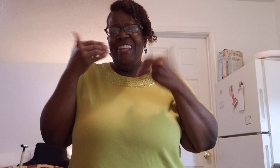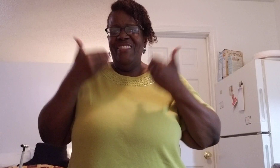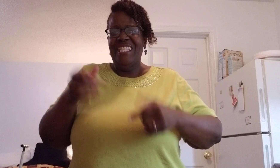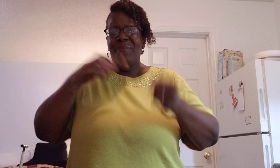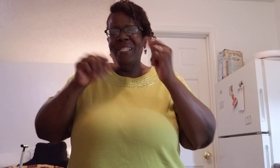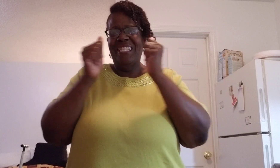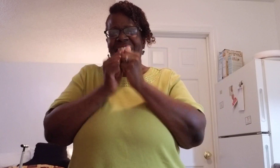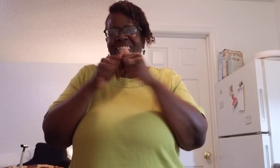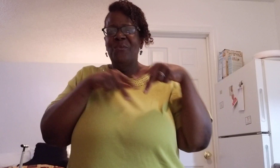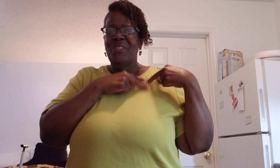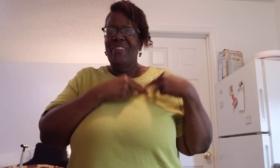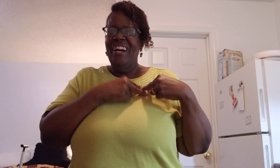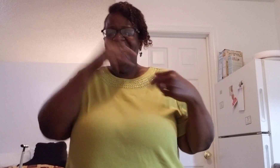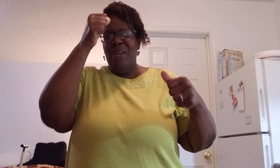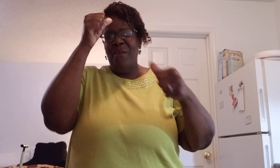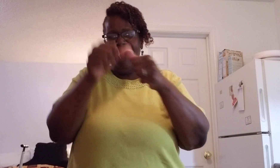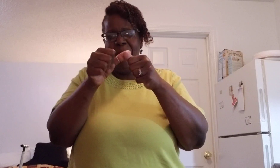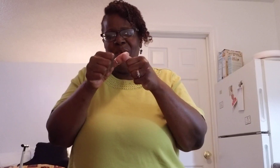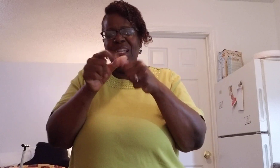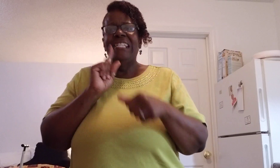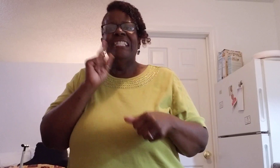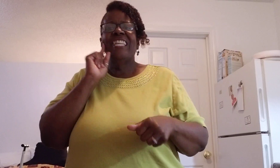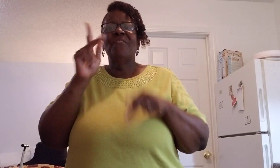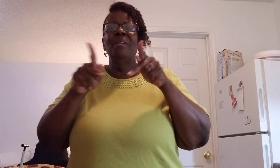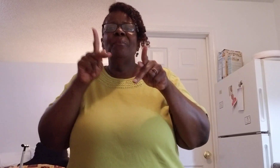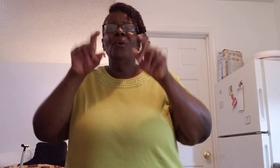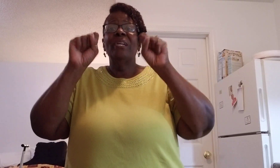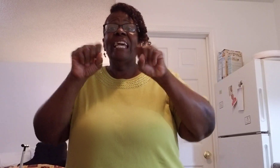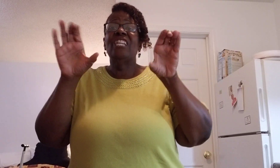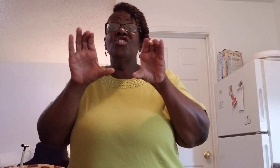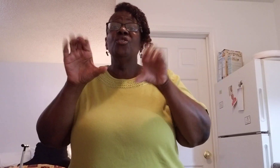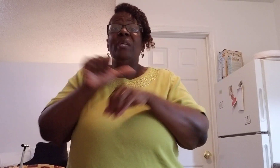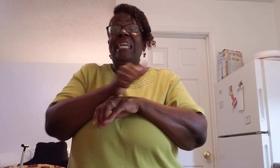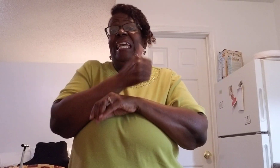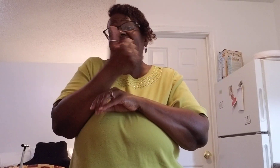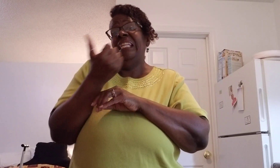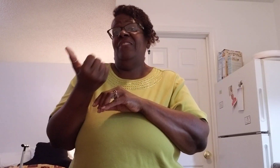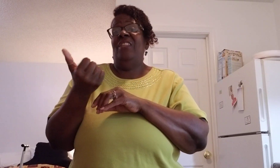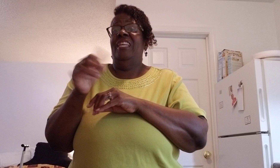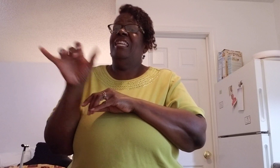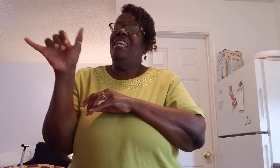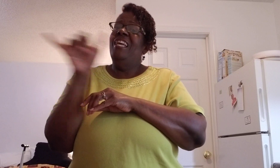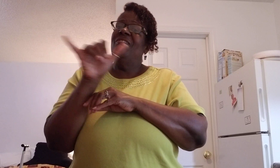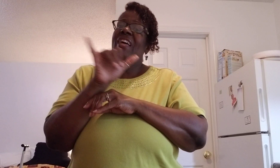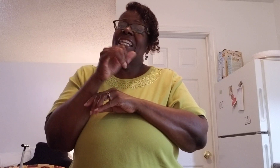this has been Signing with Val. And remember, deaf people can do anything